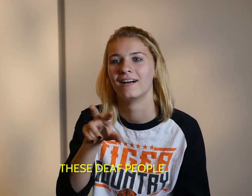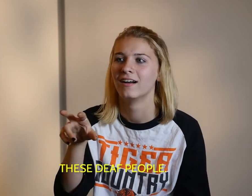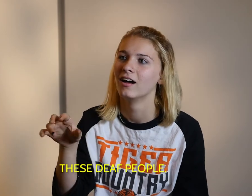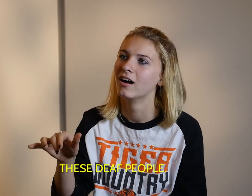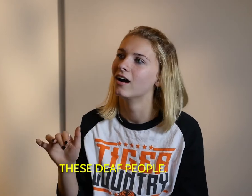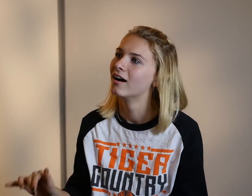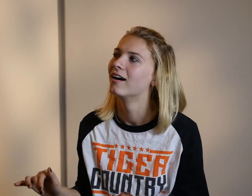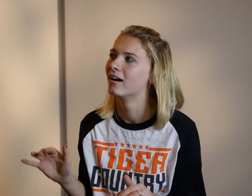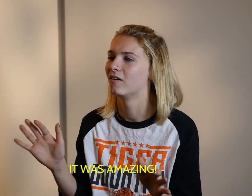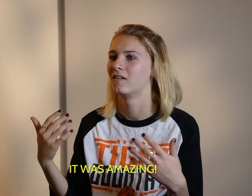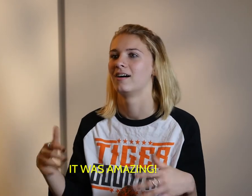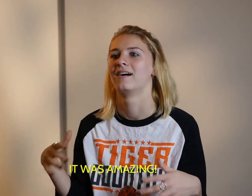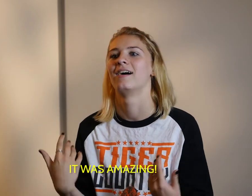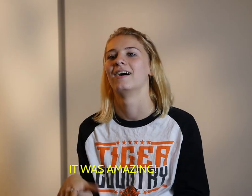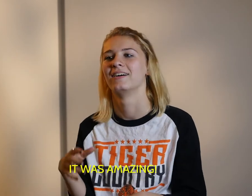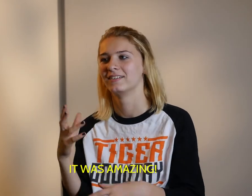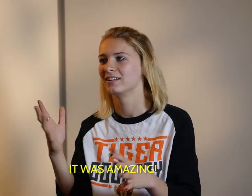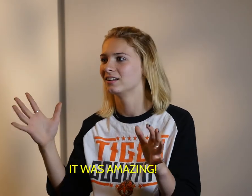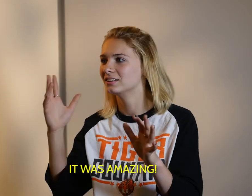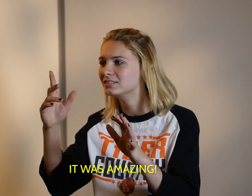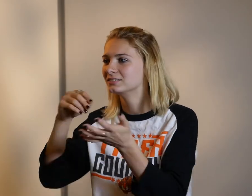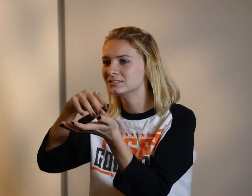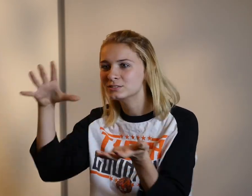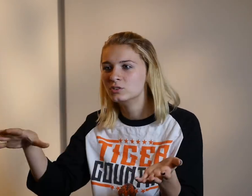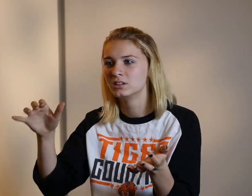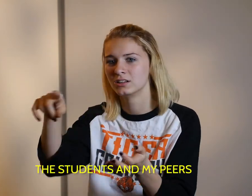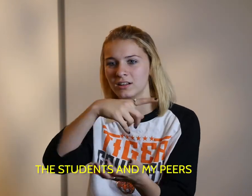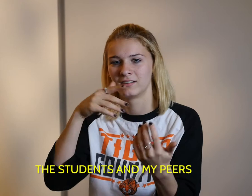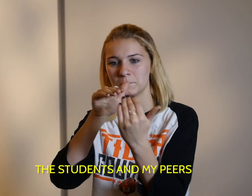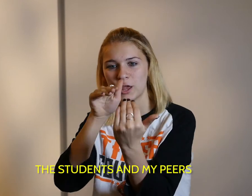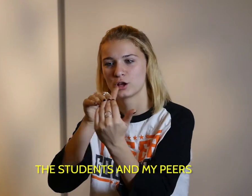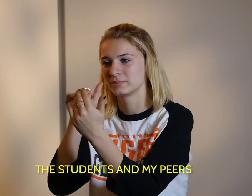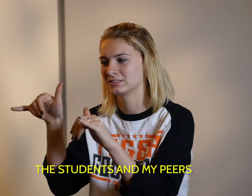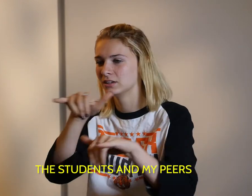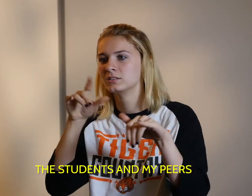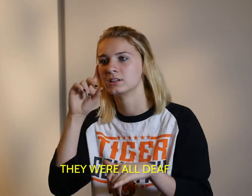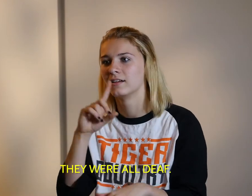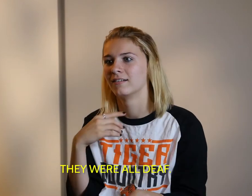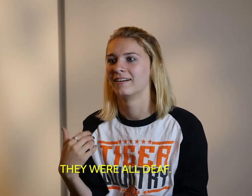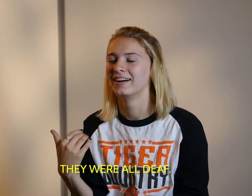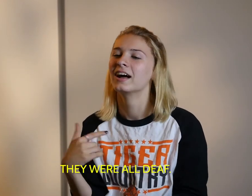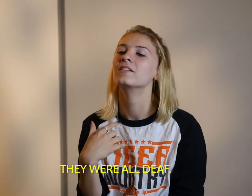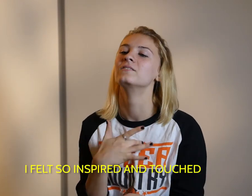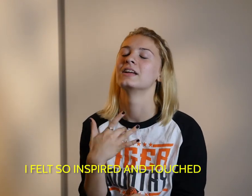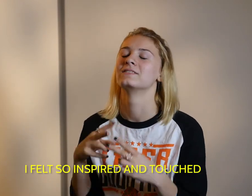people. It was amazing. The students and my peers, they were all deaf. I felt